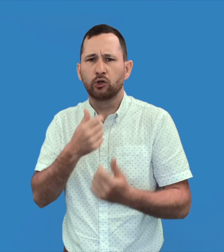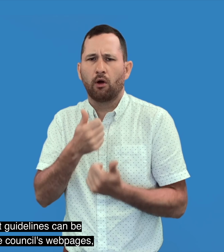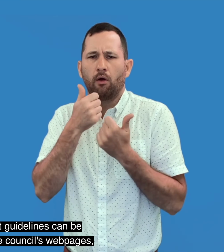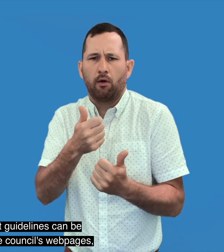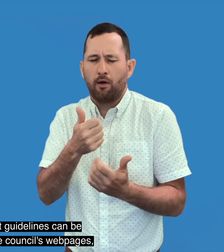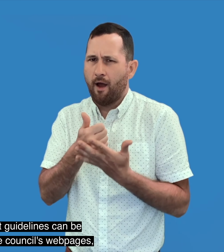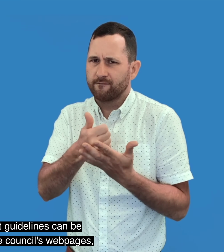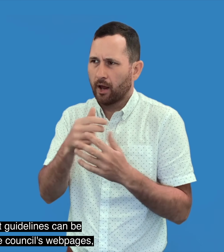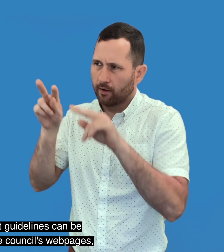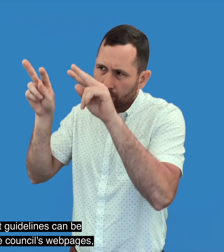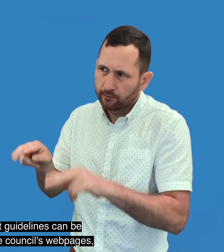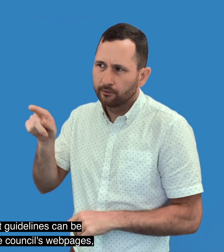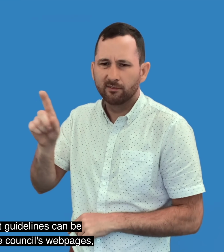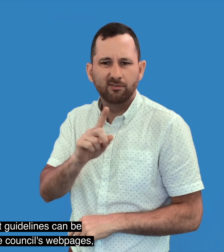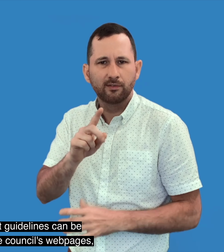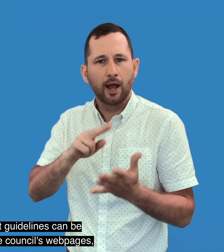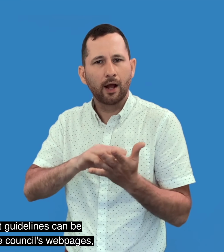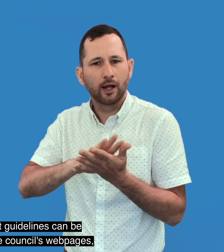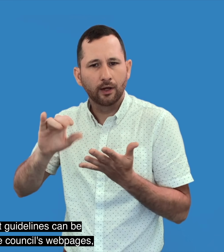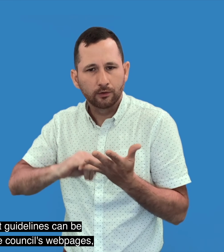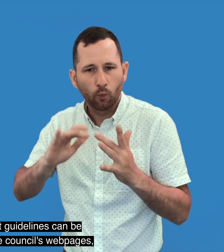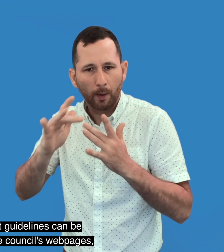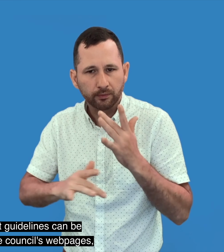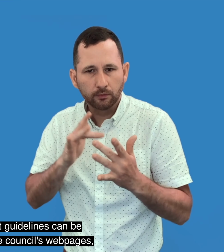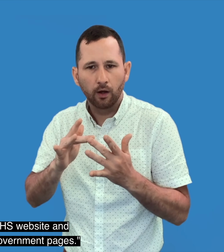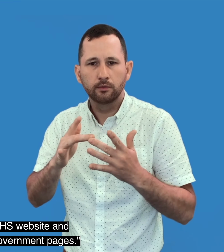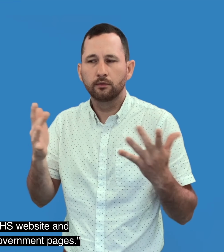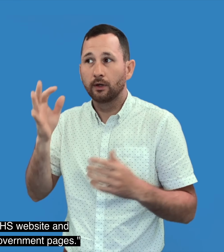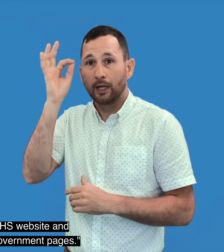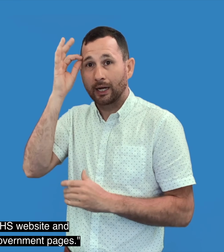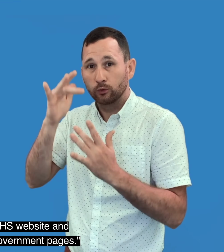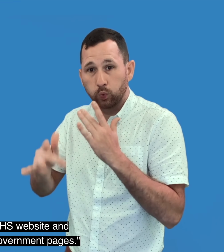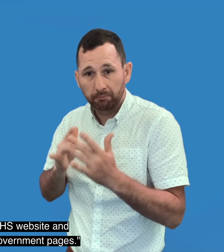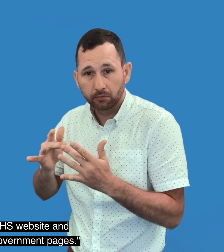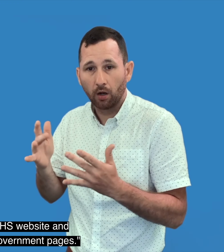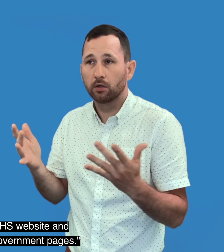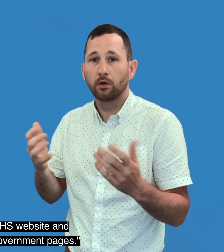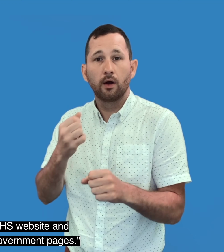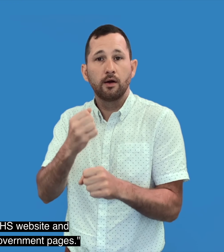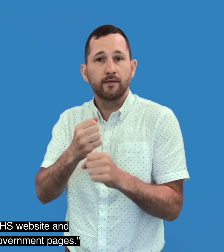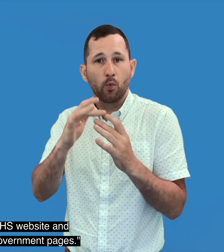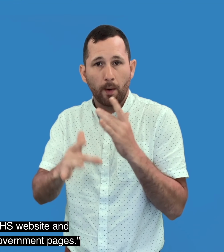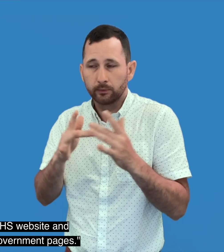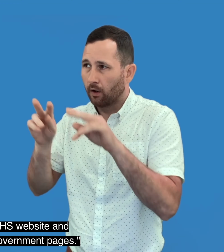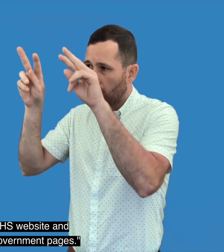The best guidelines can be found on the Council's web pages, the NHS website and official government